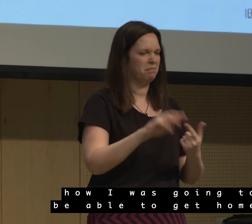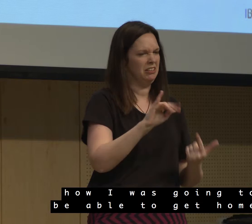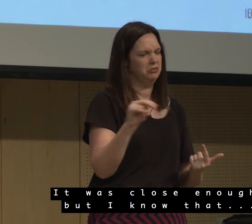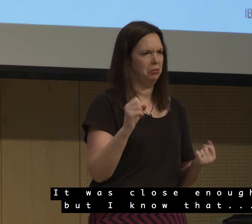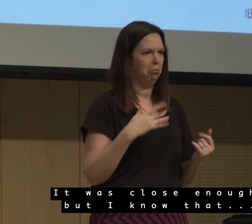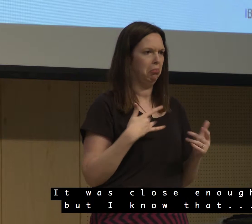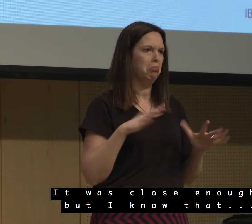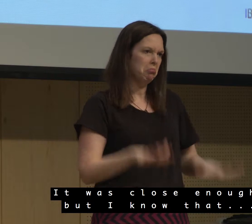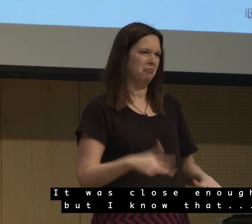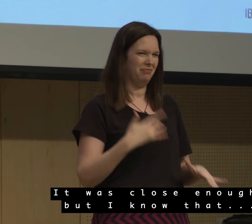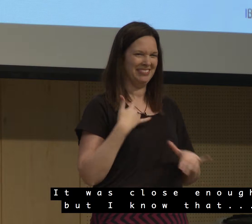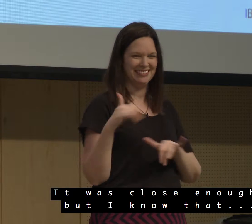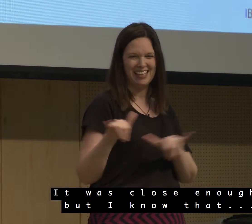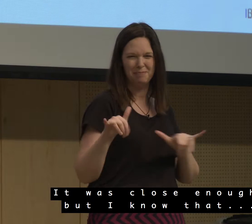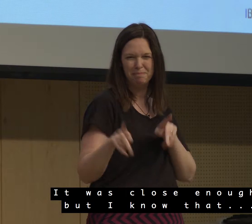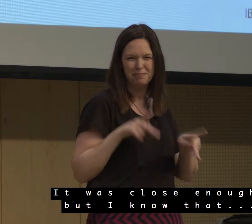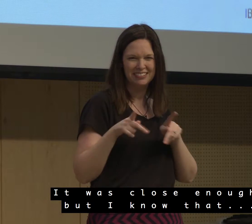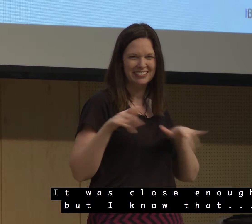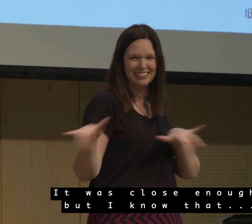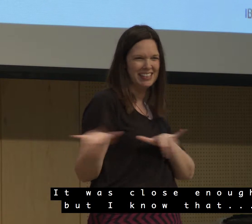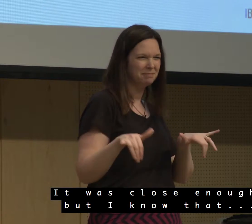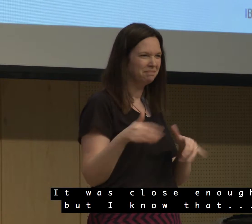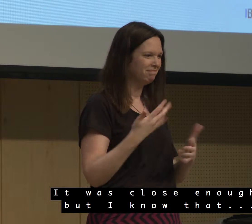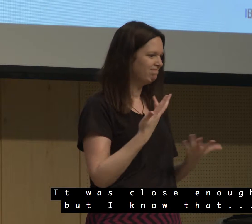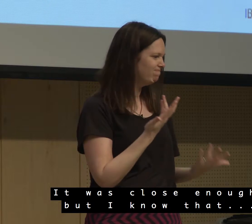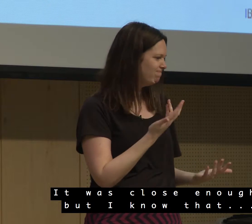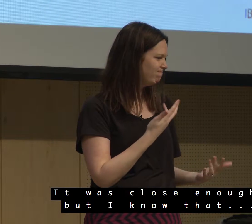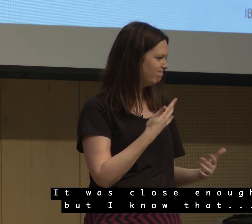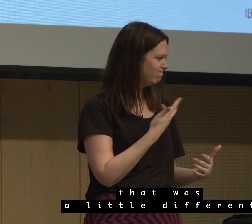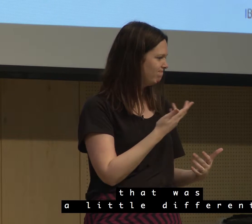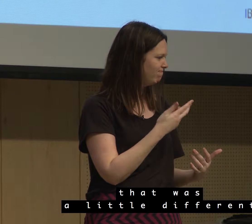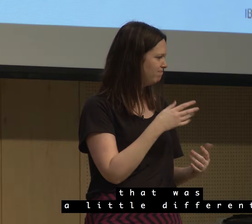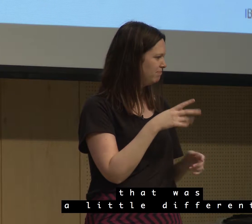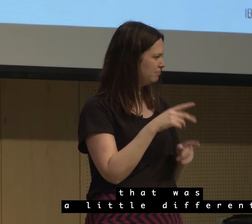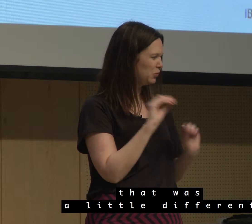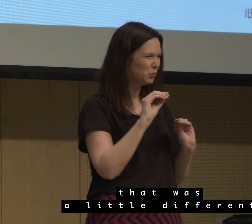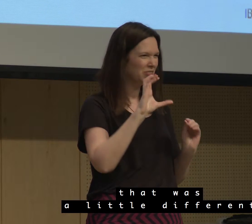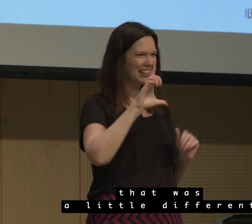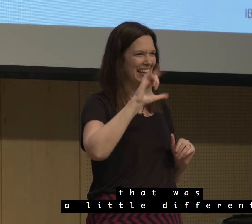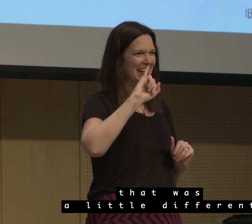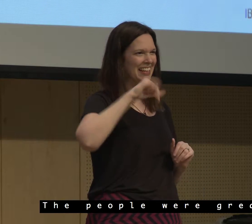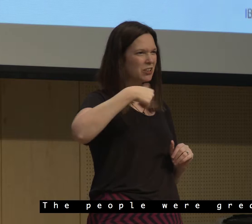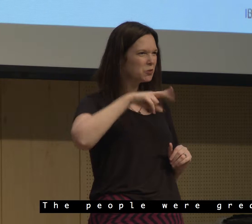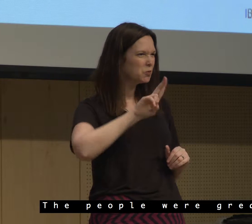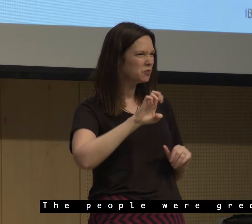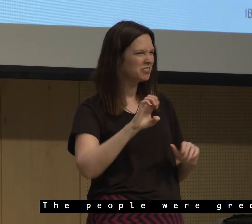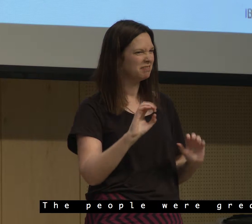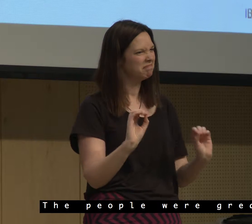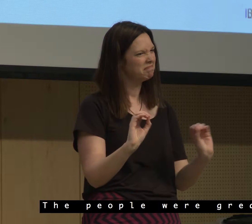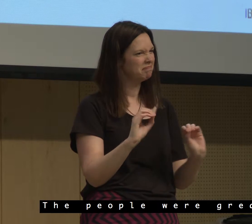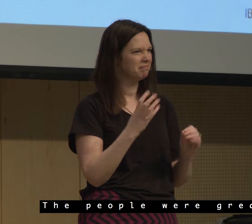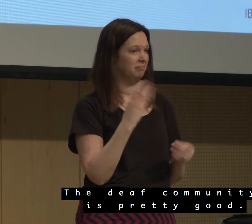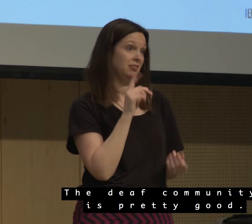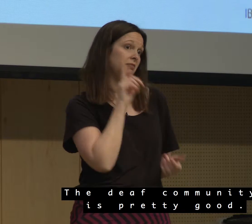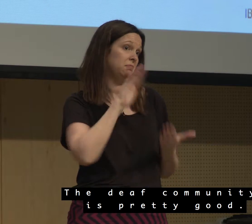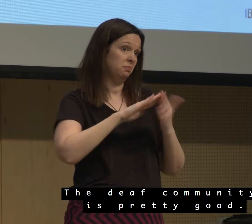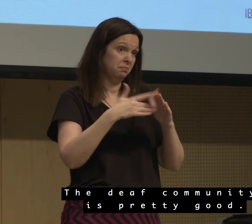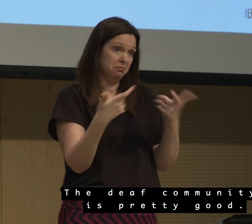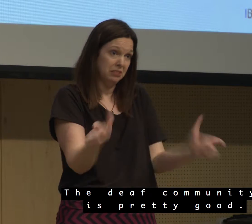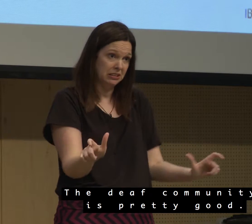get home. It was close enough, but I know that was a little different. The people were great. The deaf community is